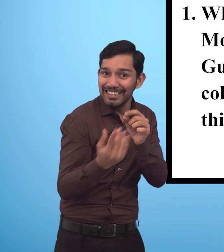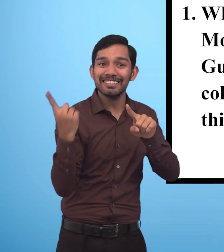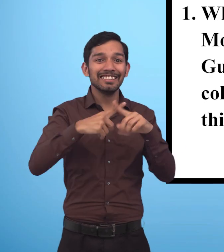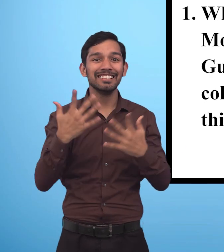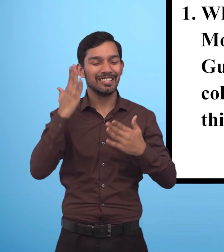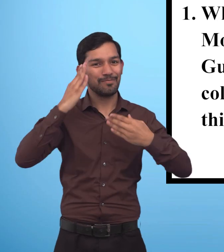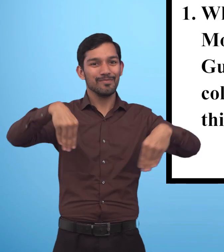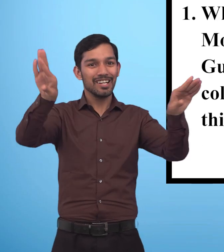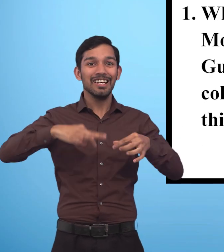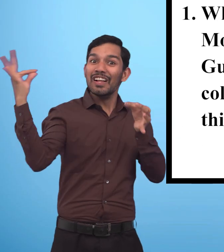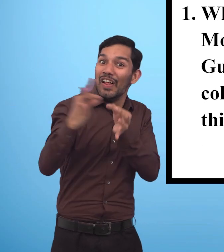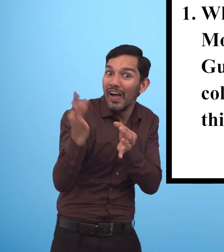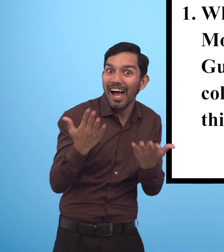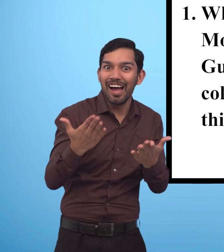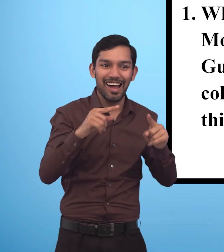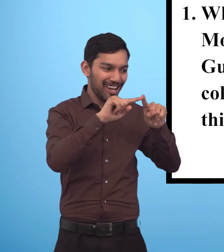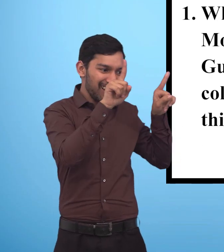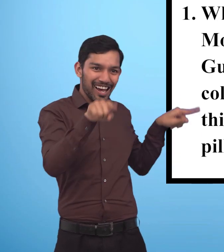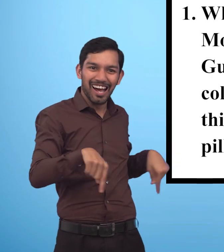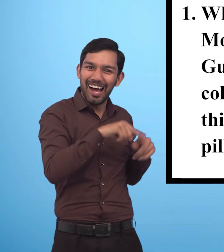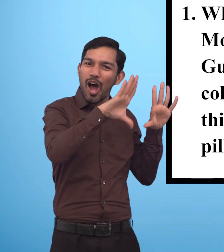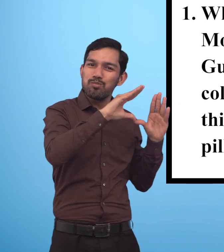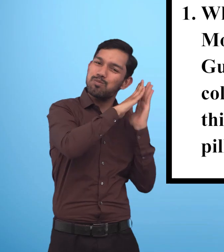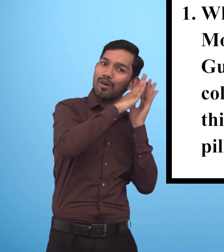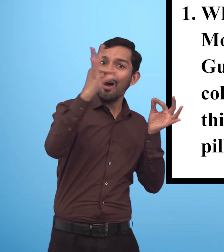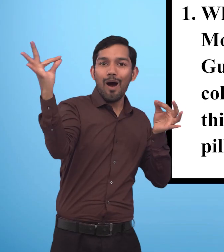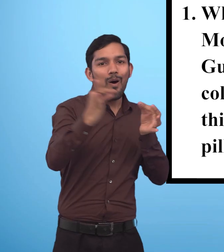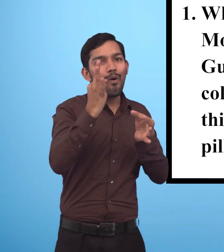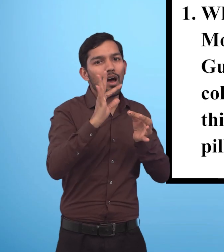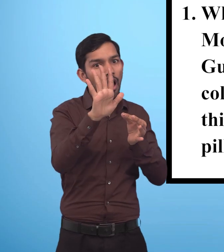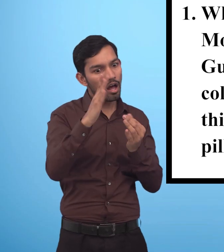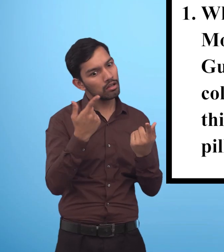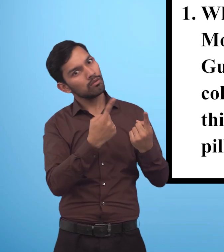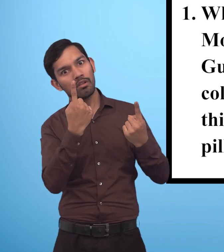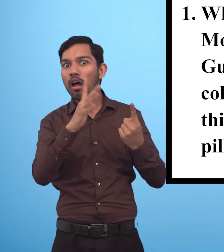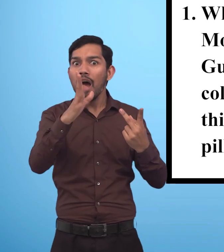cushions, bed covers, pillows, and more.